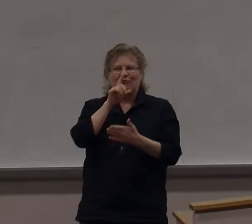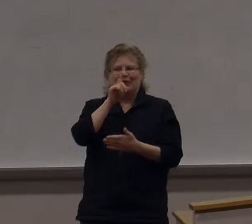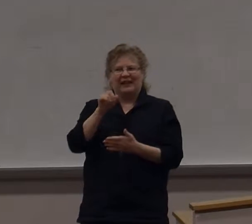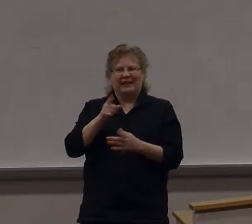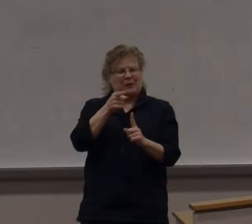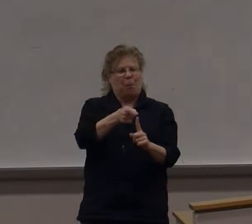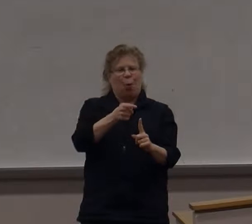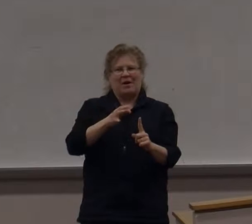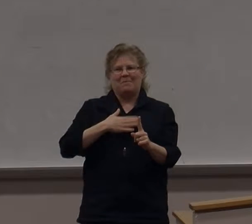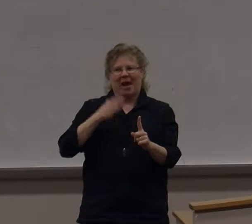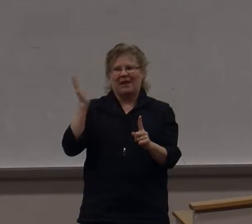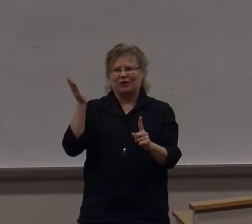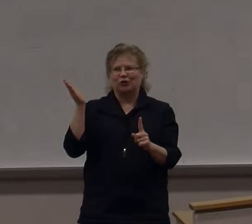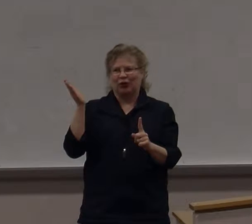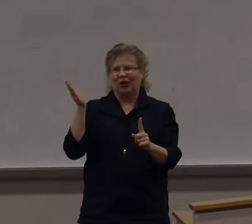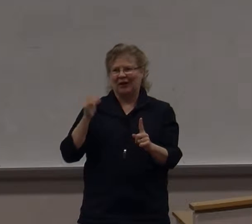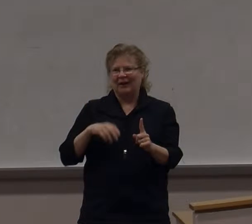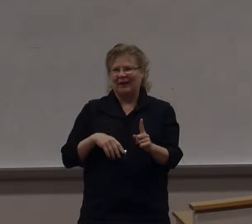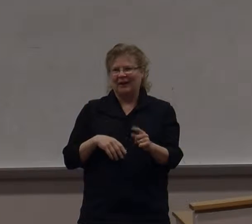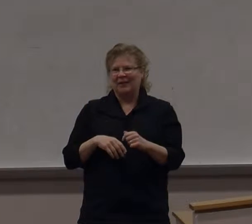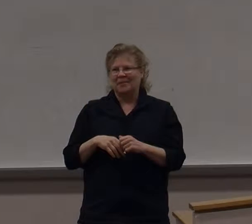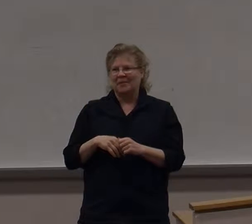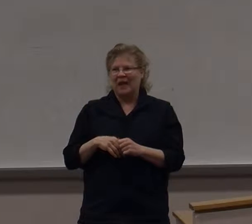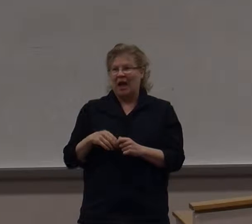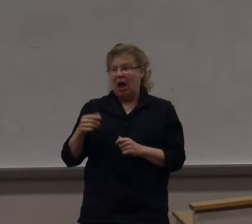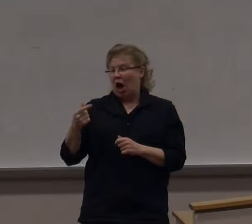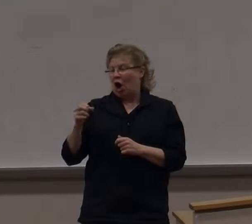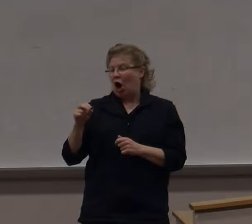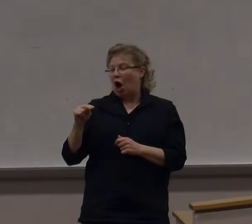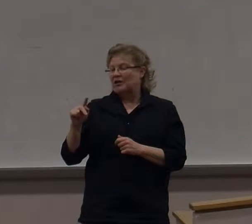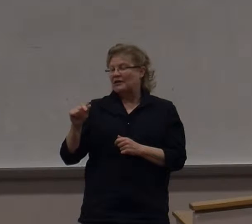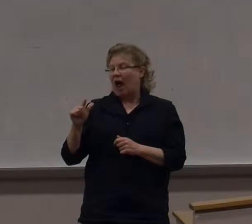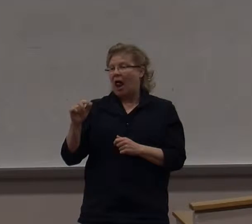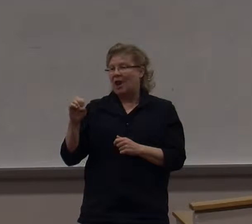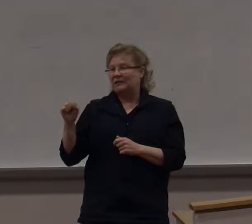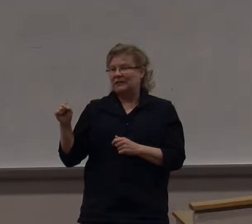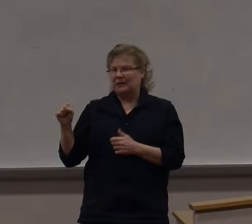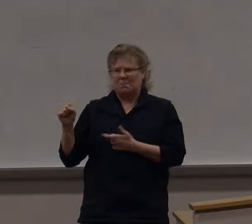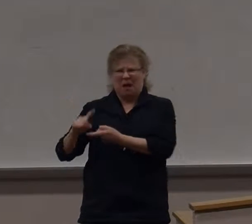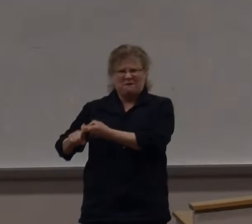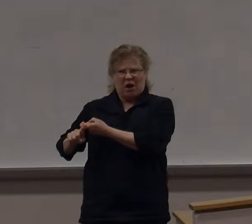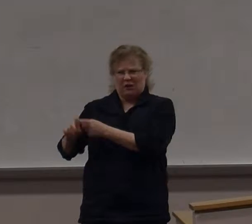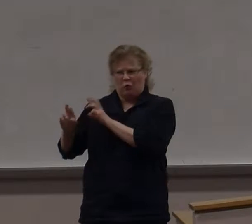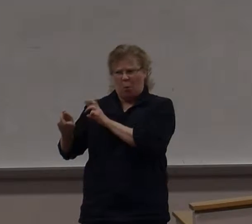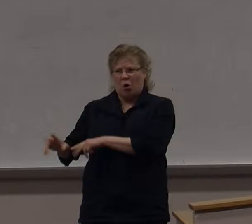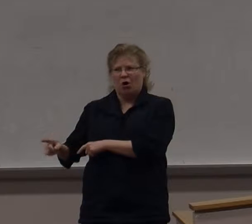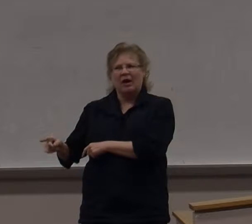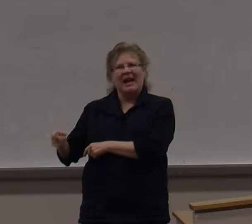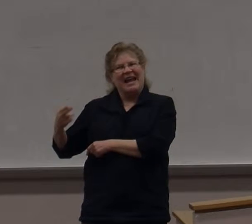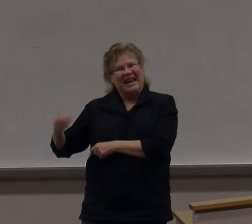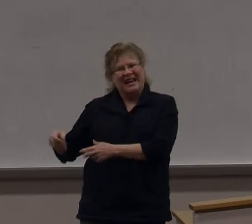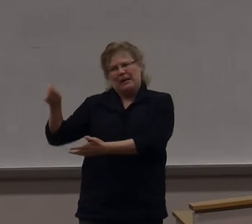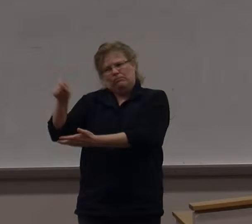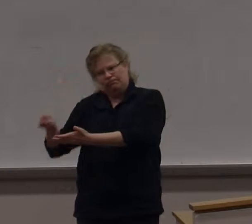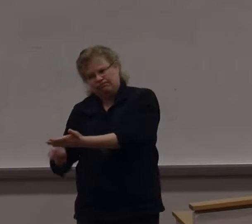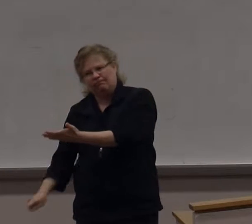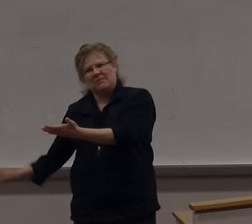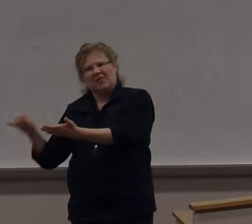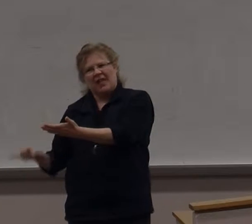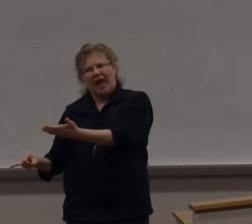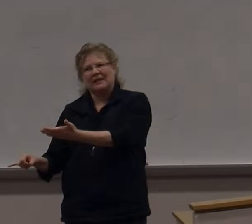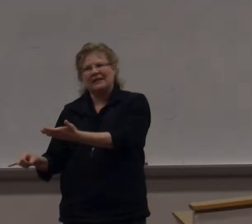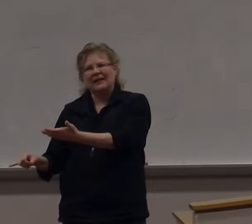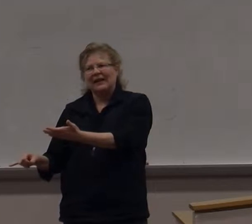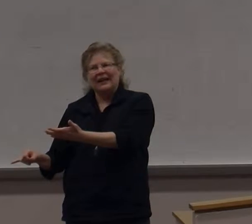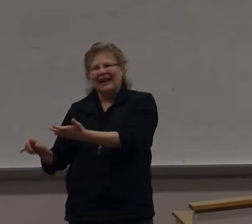lecture. And he took what I'm suggesting to, he did exactly what I'm suggesting